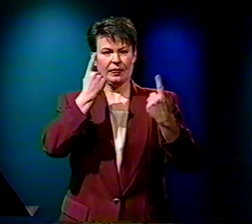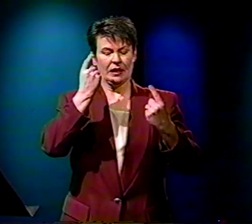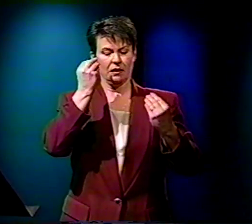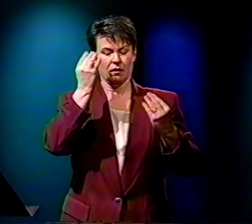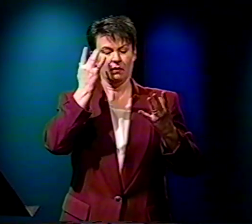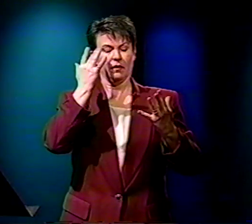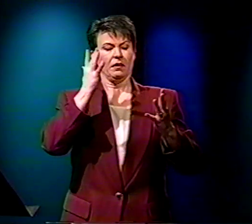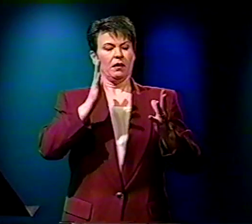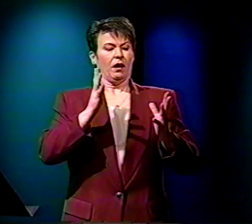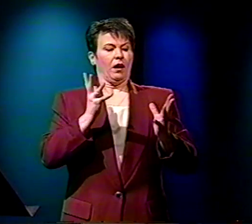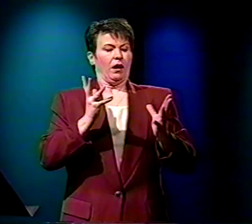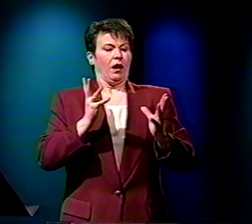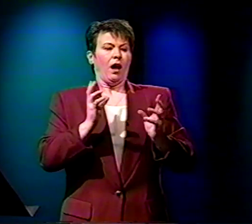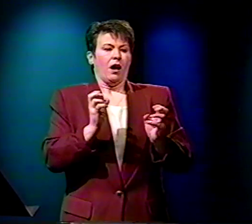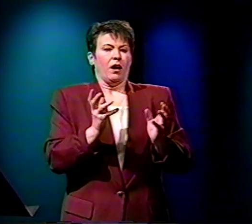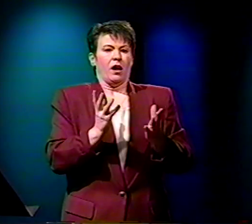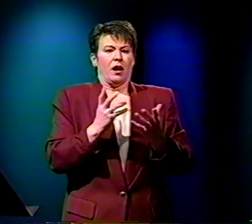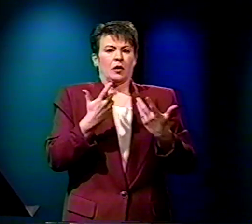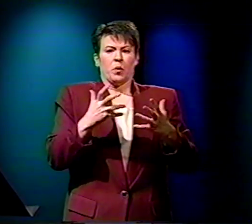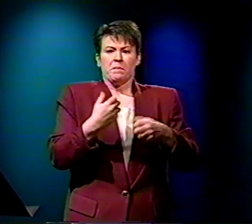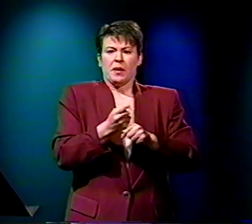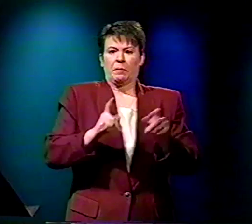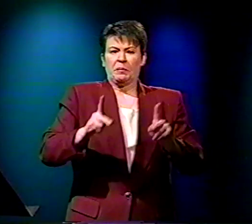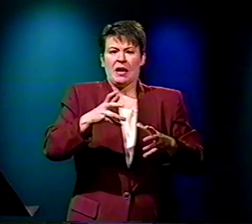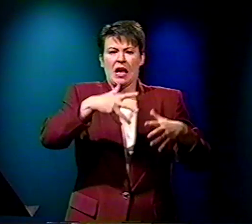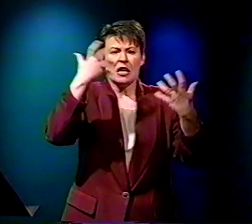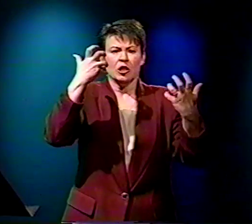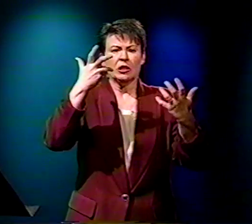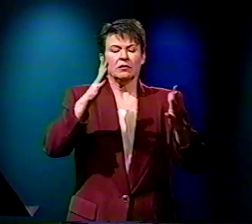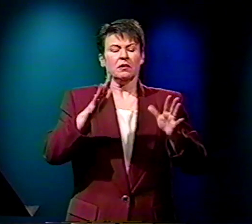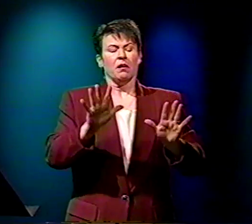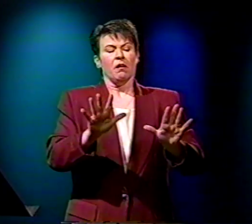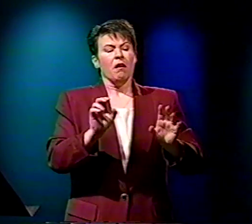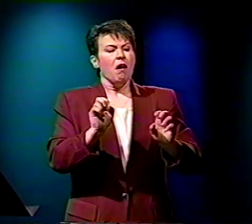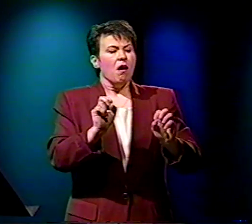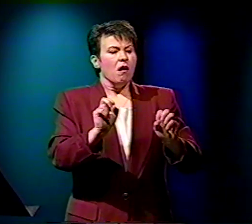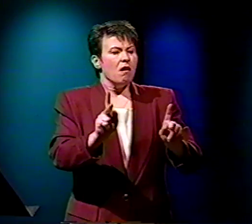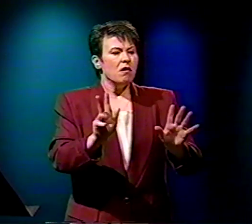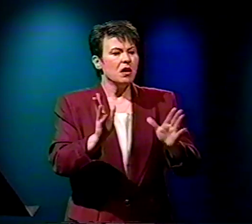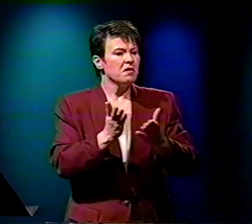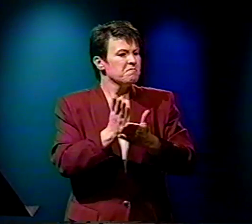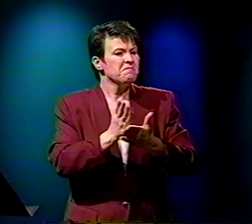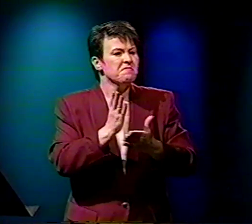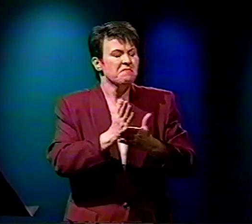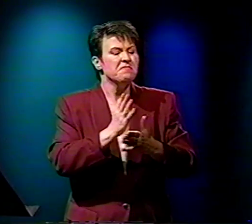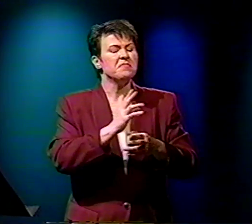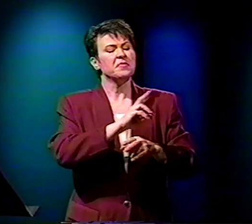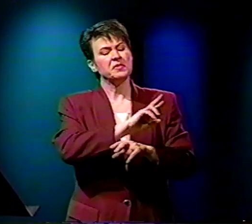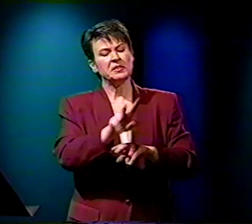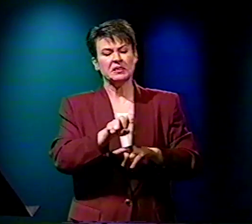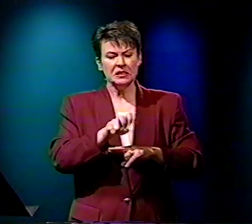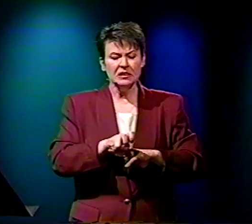I didn't even really have time to think. I mean, I didn't want to make people angry. And so initially I said,